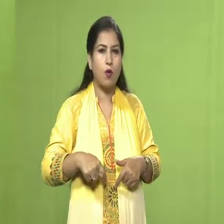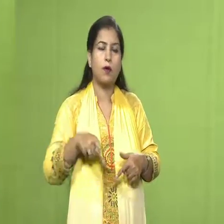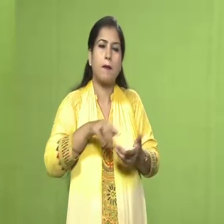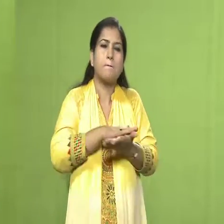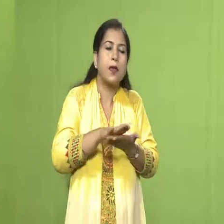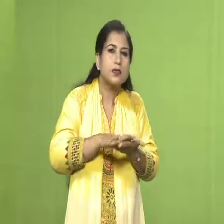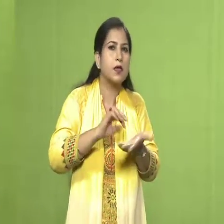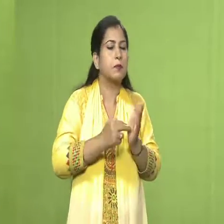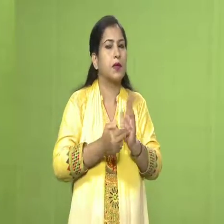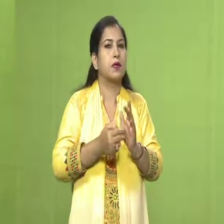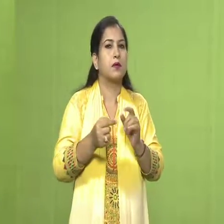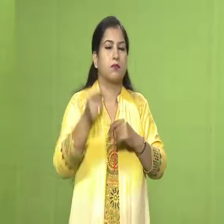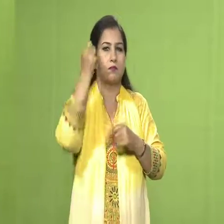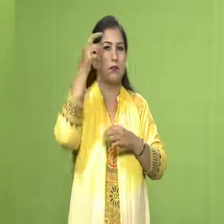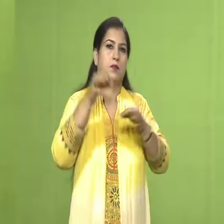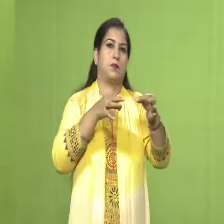their basic meanings.